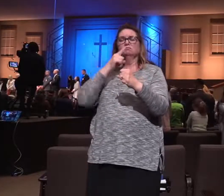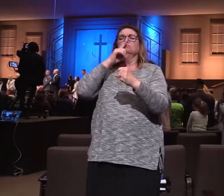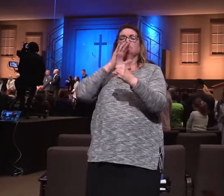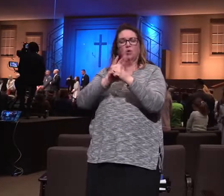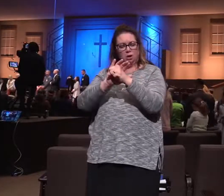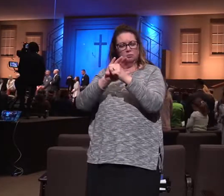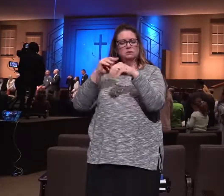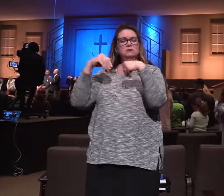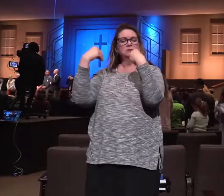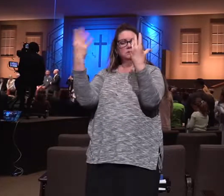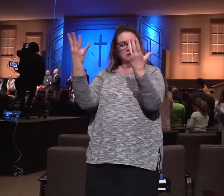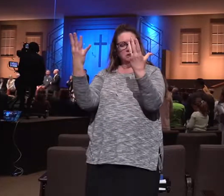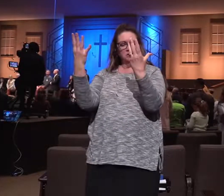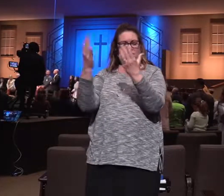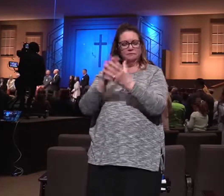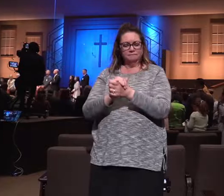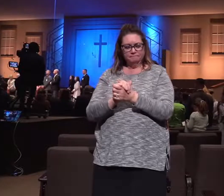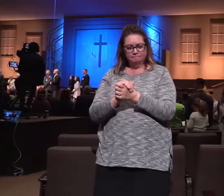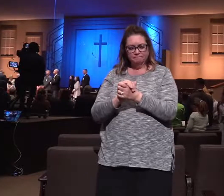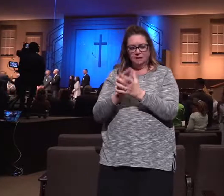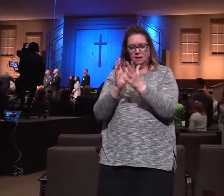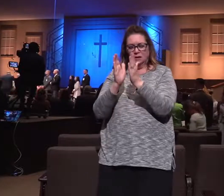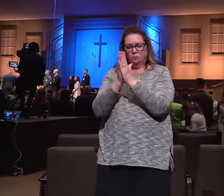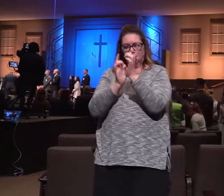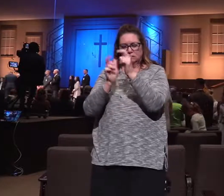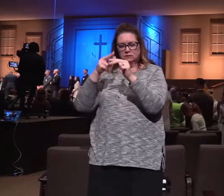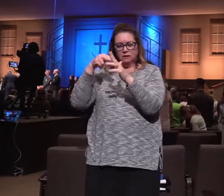for a moment there.